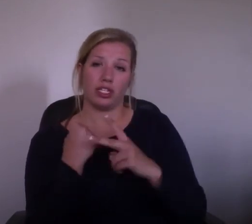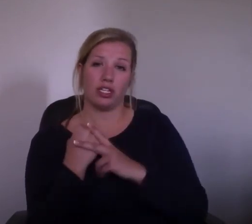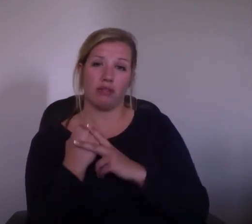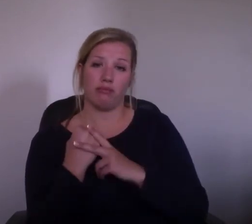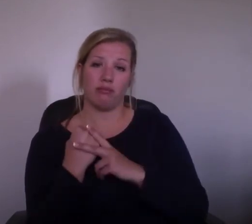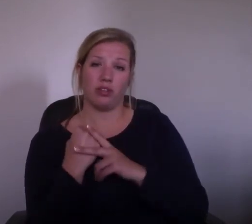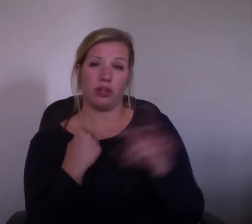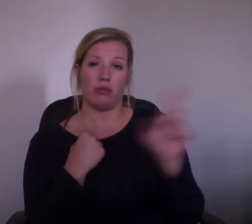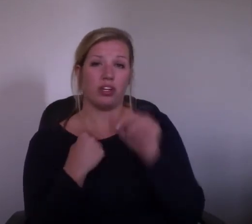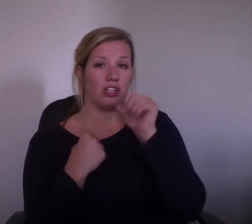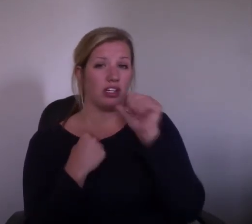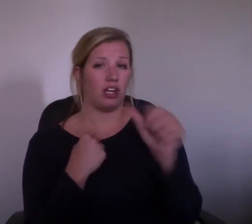damaged, where